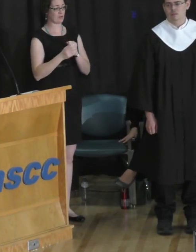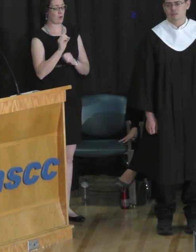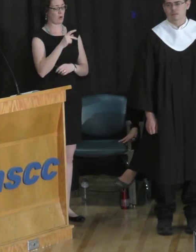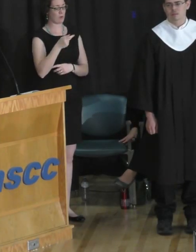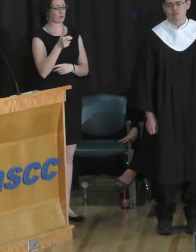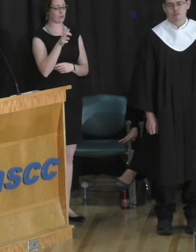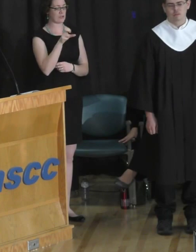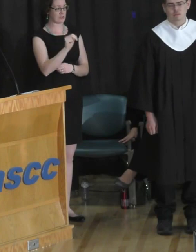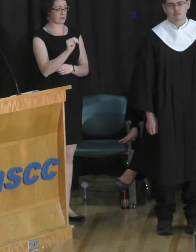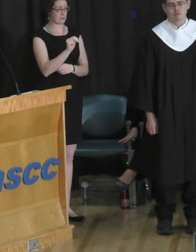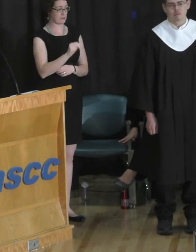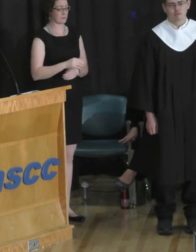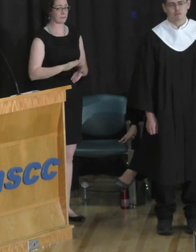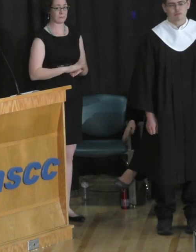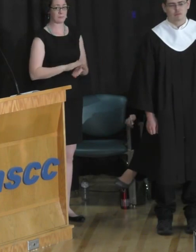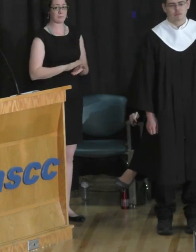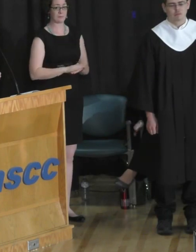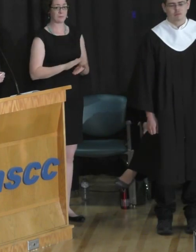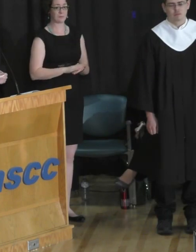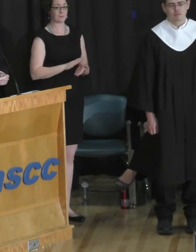operations.